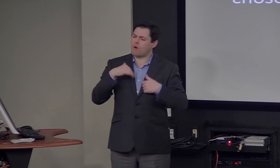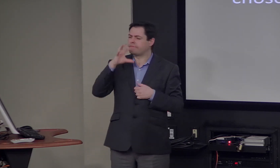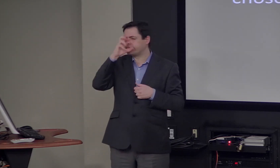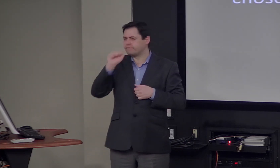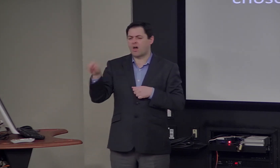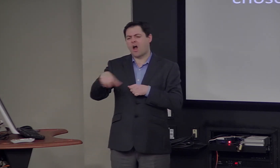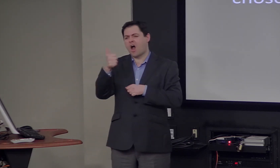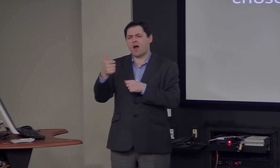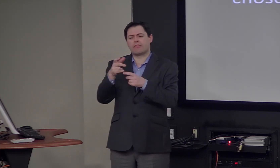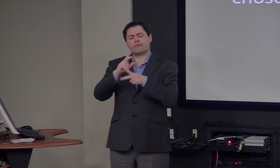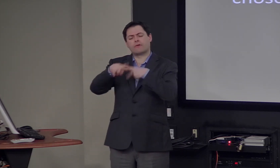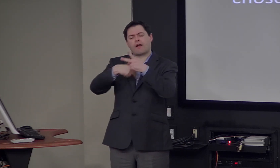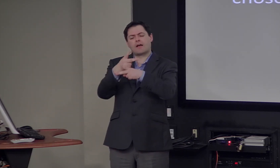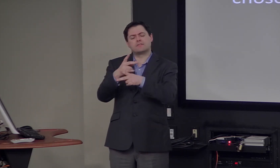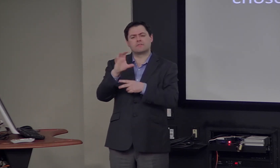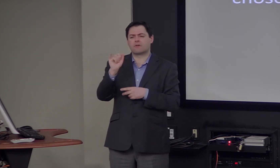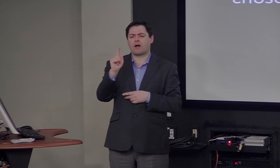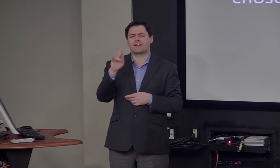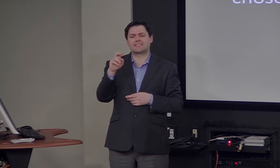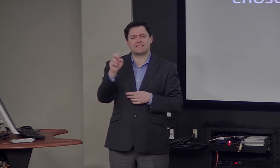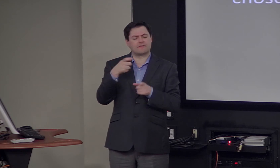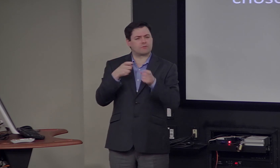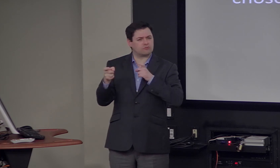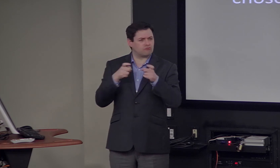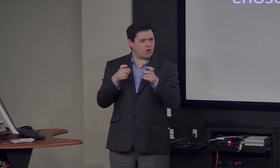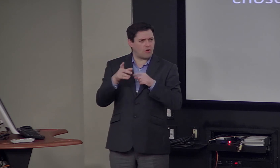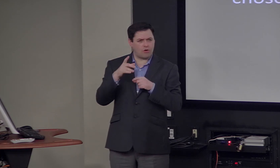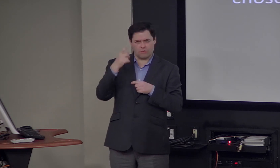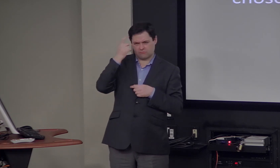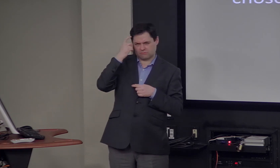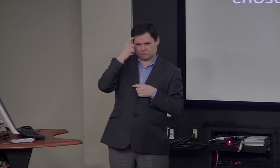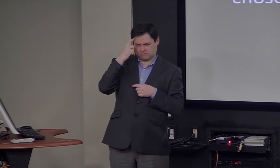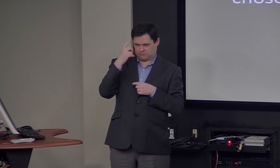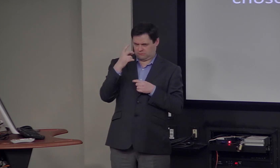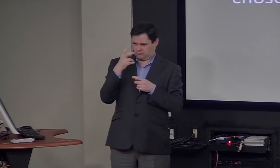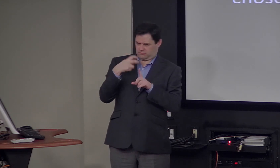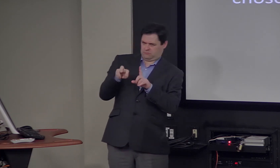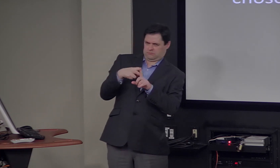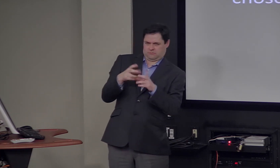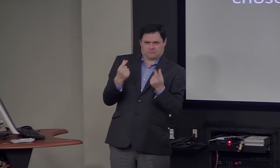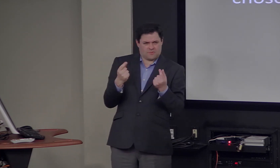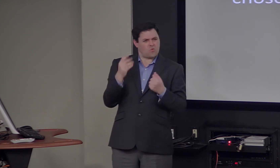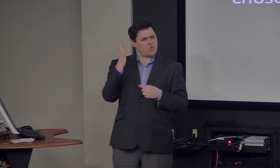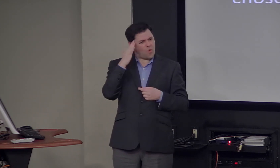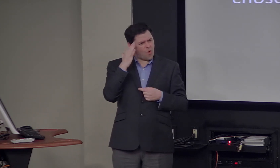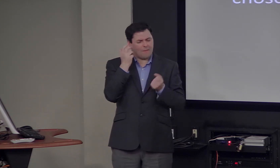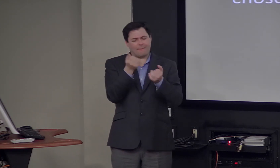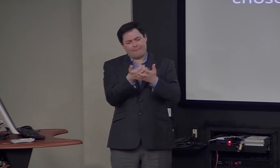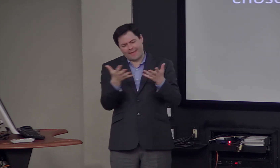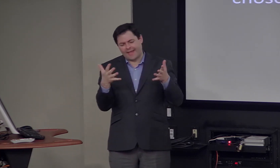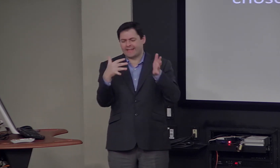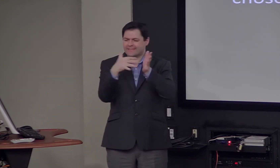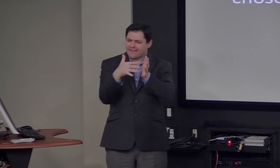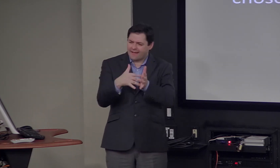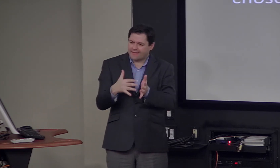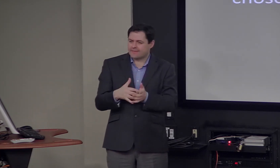we've covered a lot of material here. We're interested in a lot of different kinds of cognitive control and mental